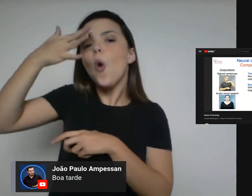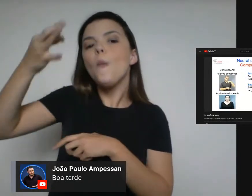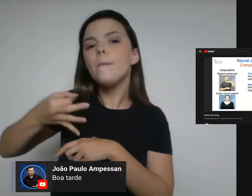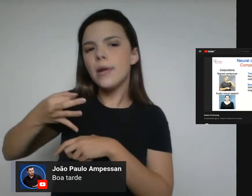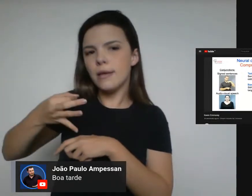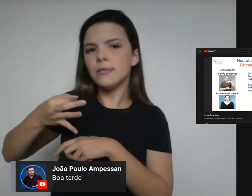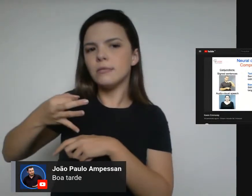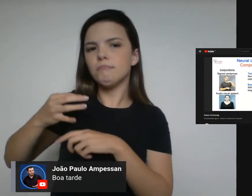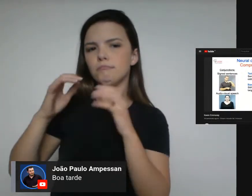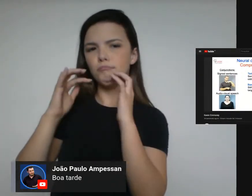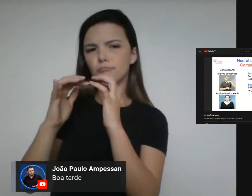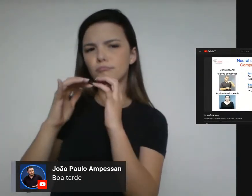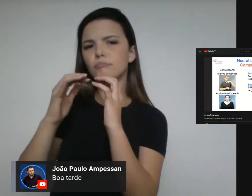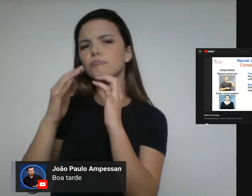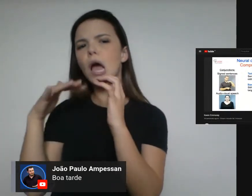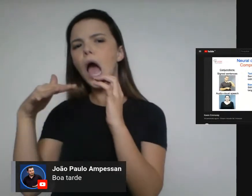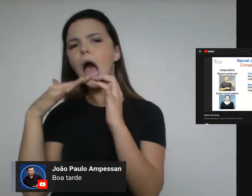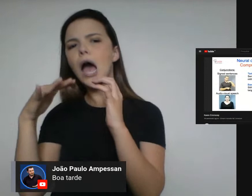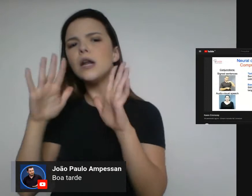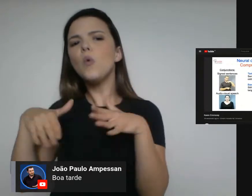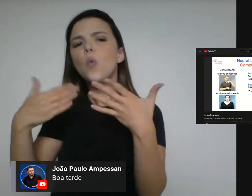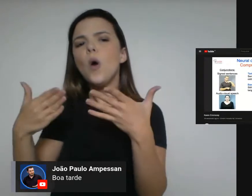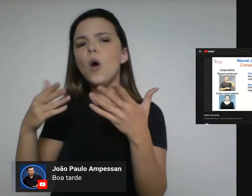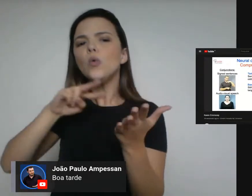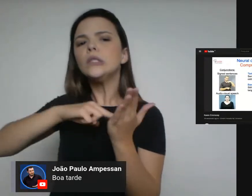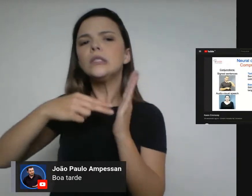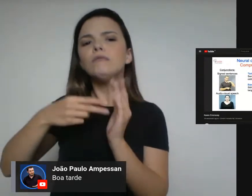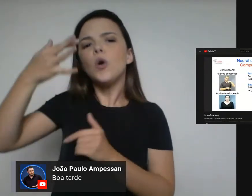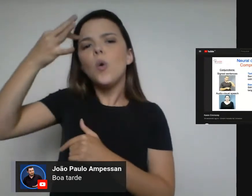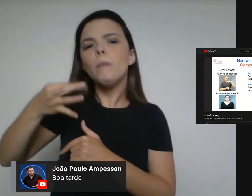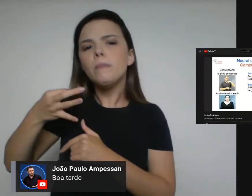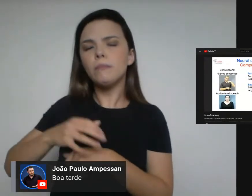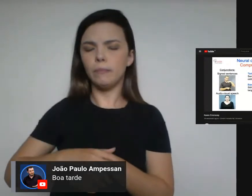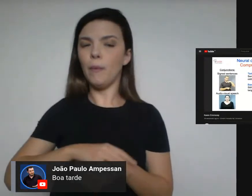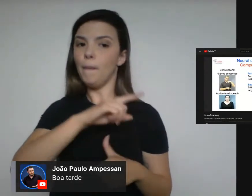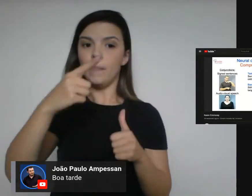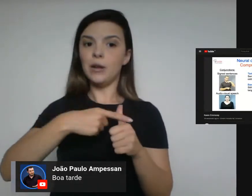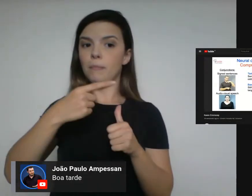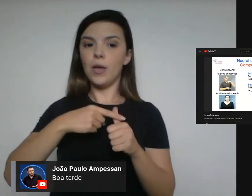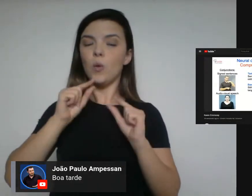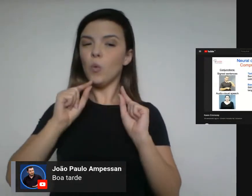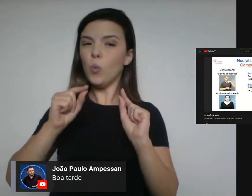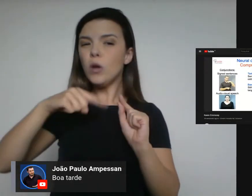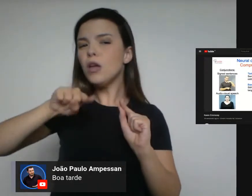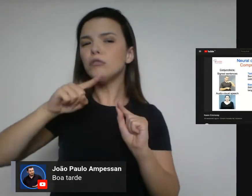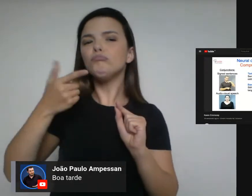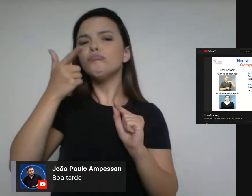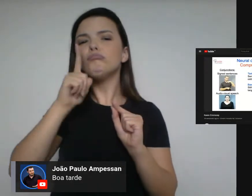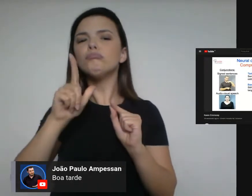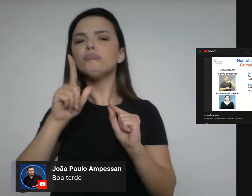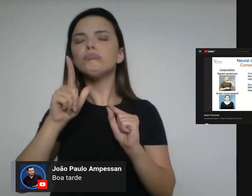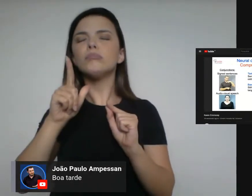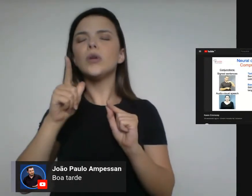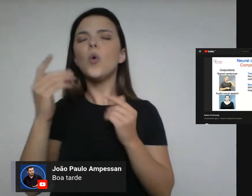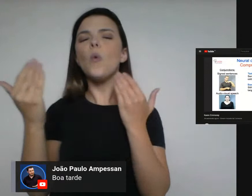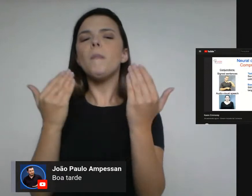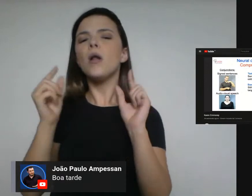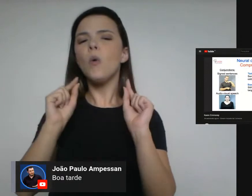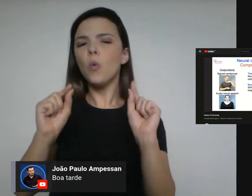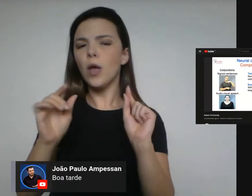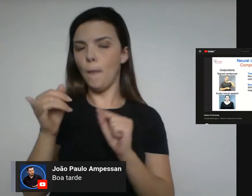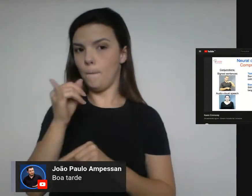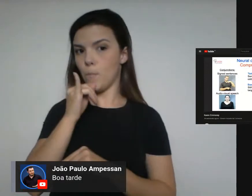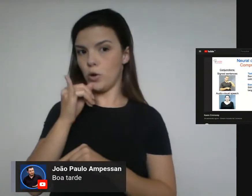I want to point out first the importance of what do we compare. So for sign language, we're comparing